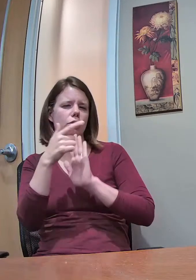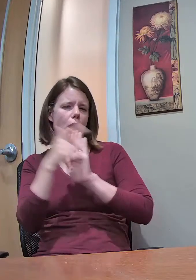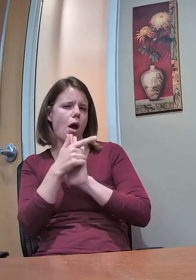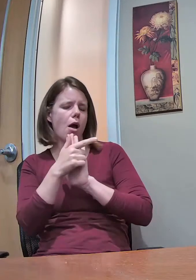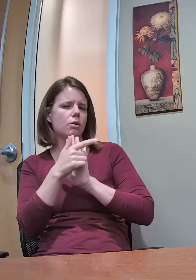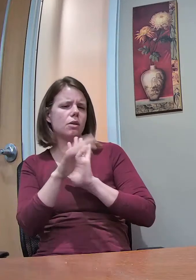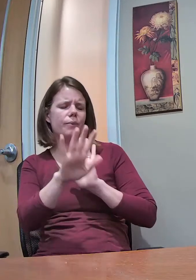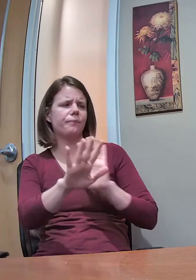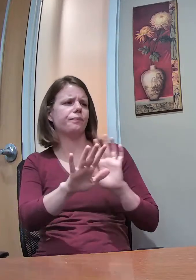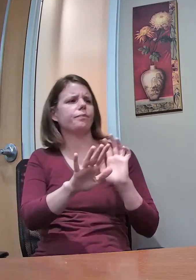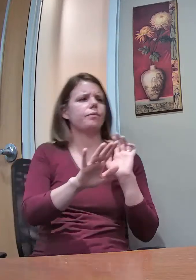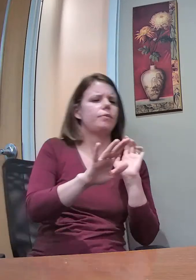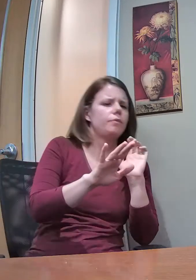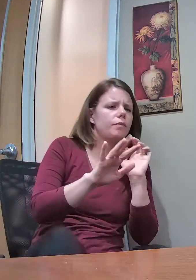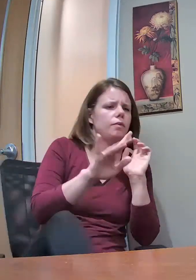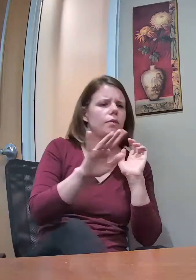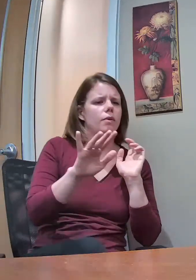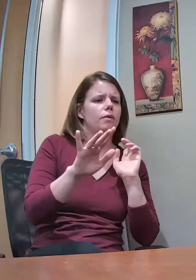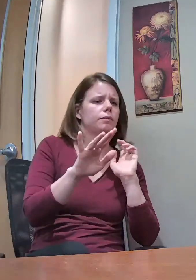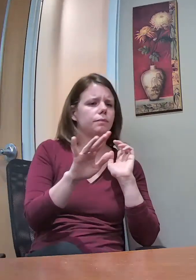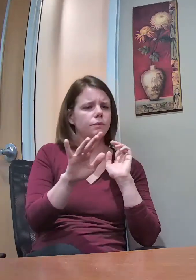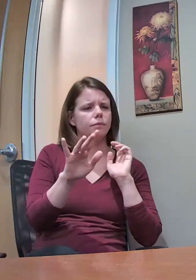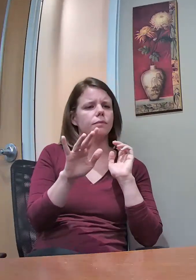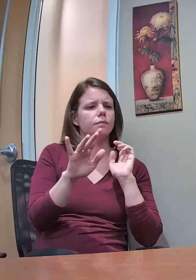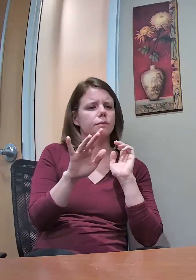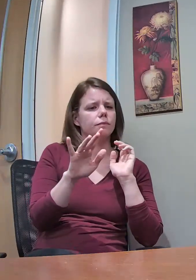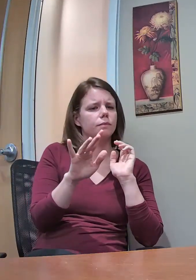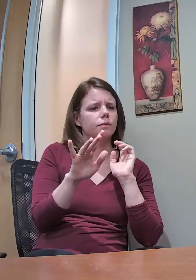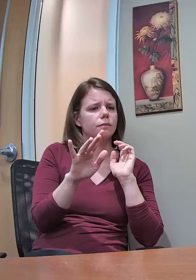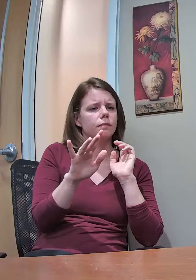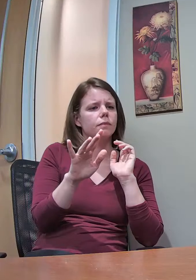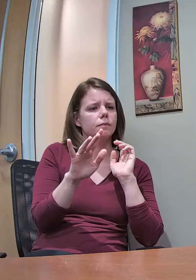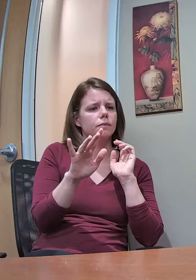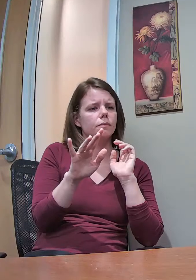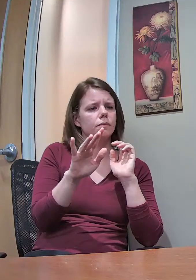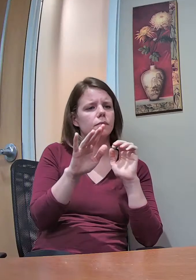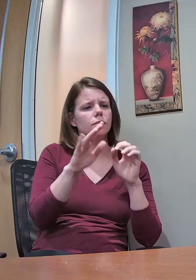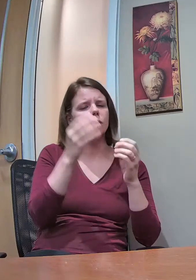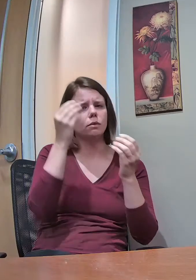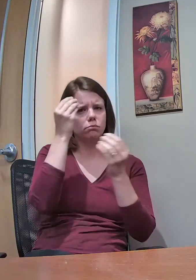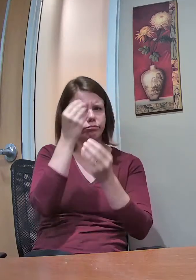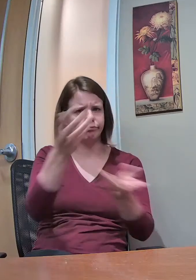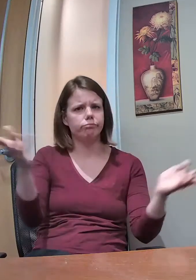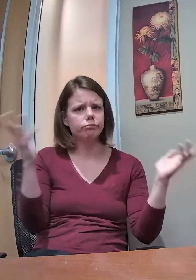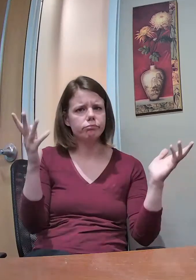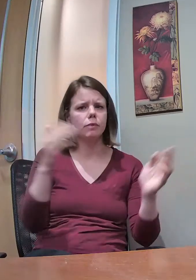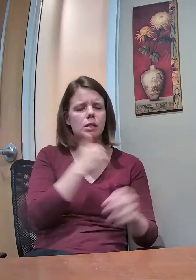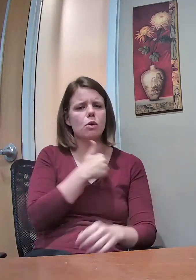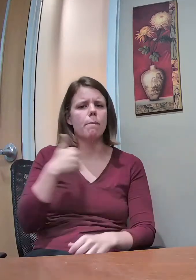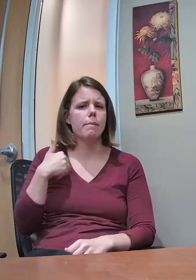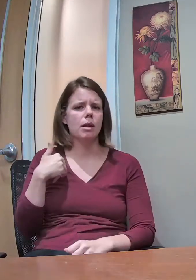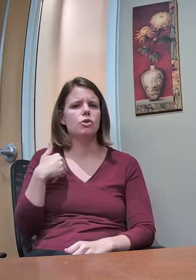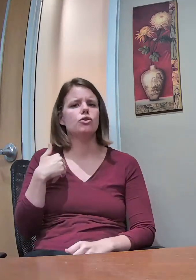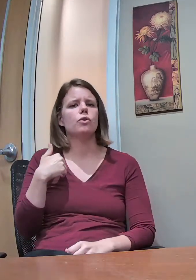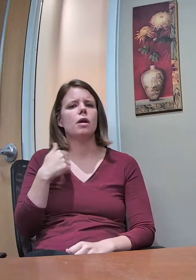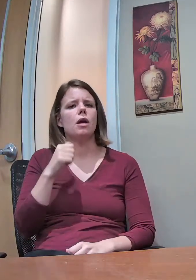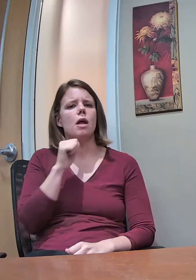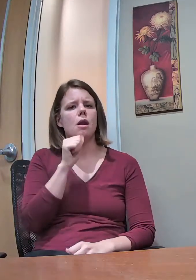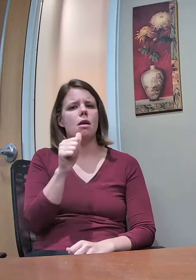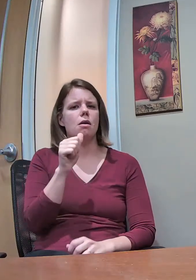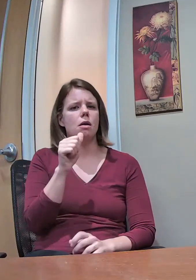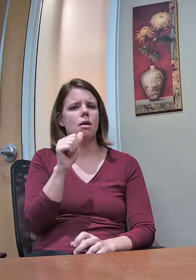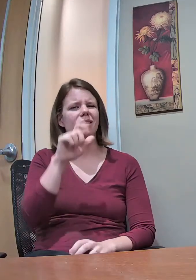all individuals, regardless of their immunization status, the ability to socialize with loved ones. The Ministry